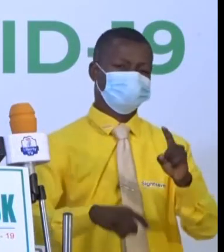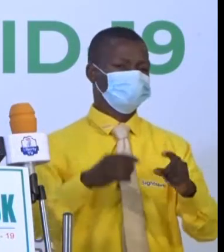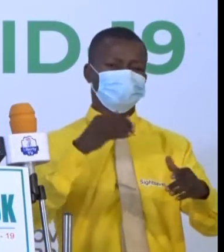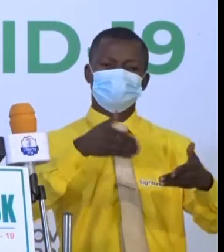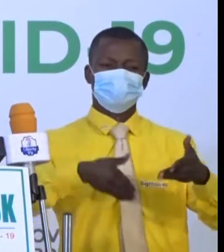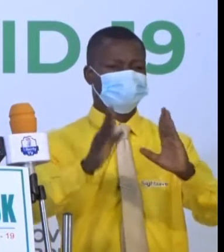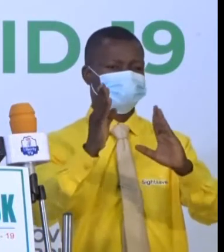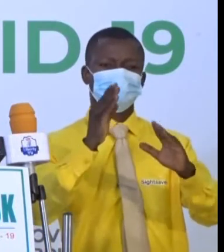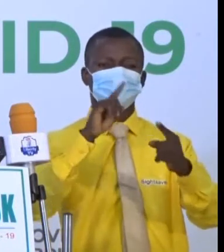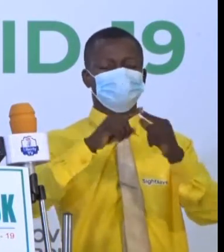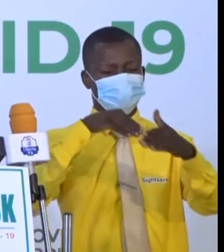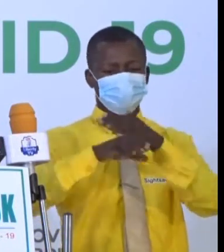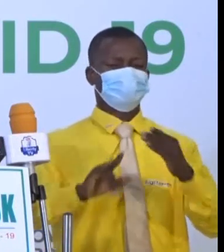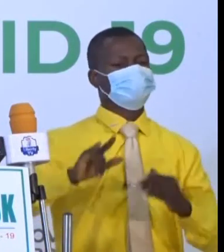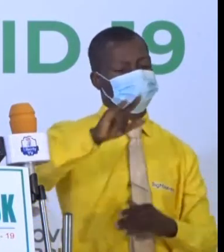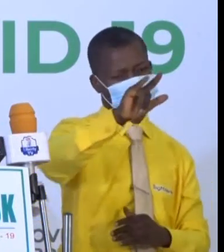to board the flight.